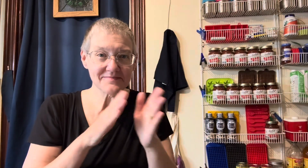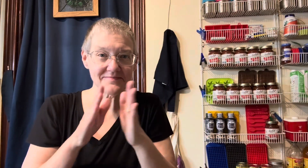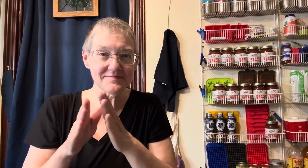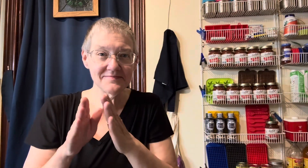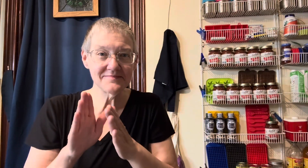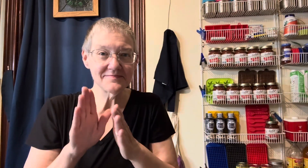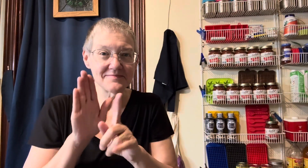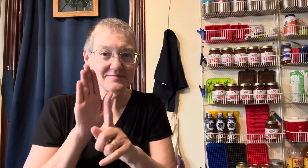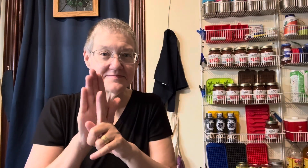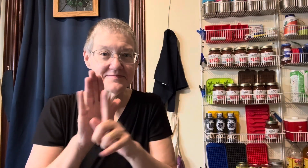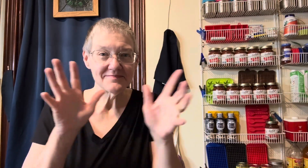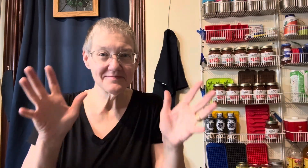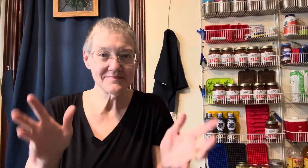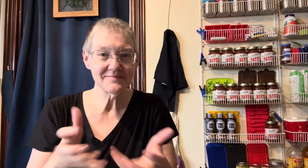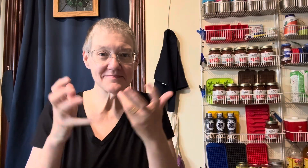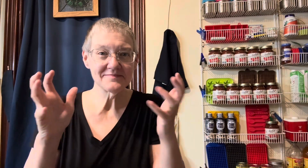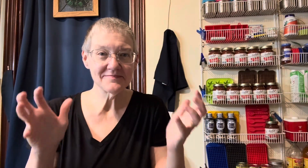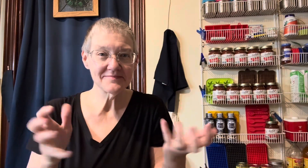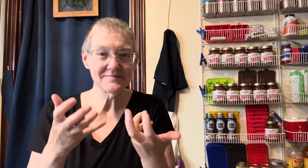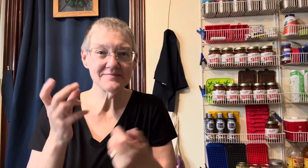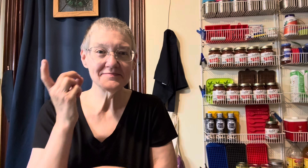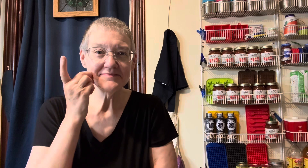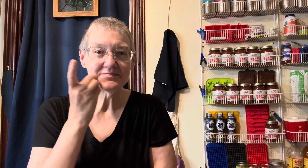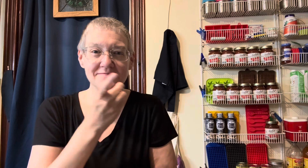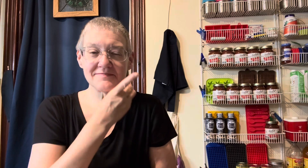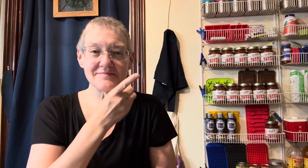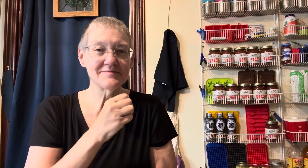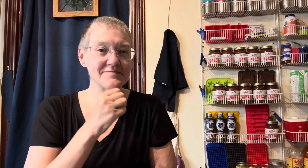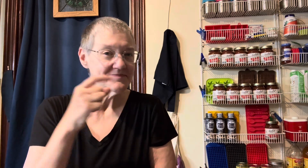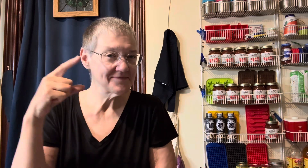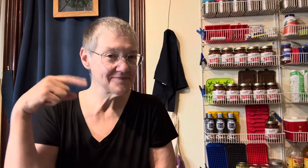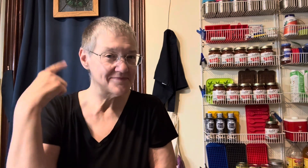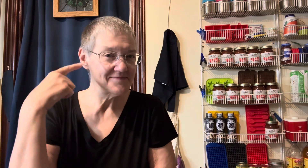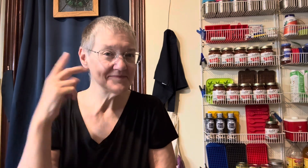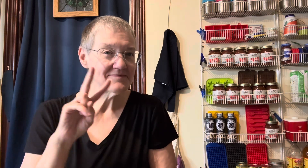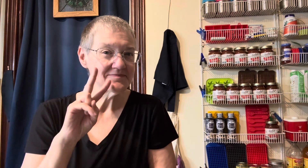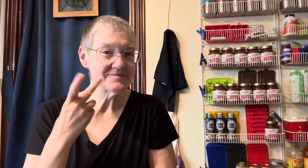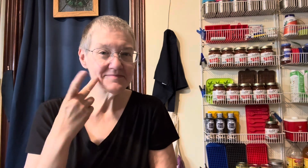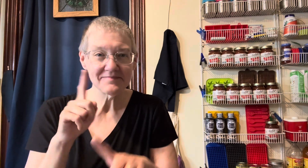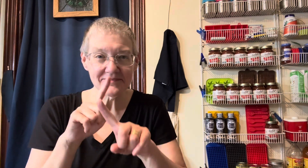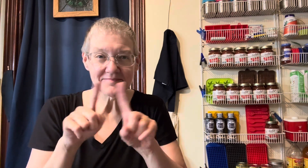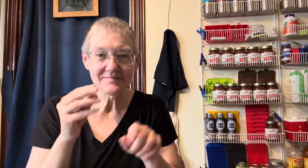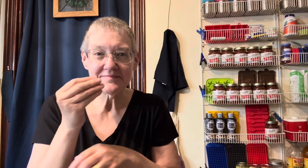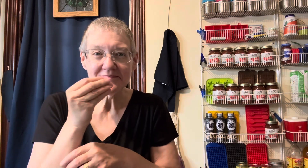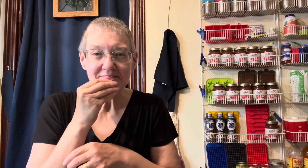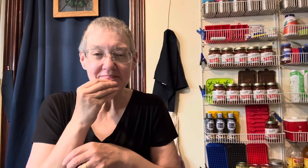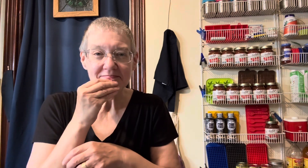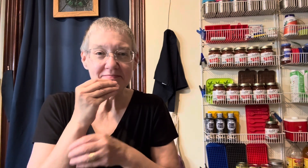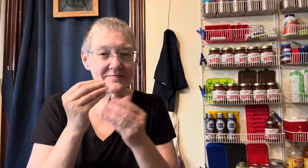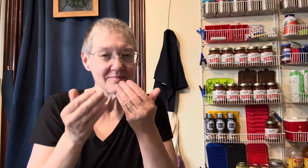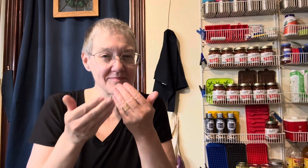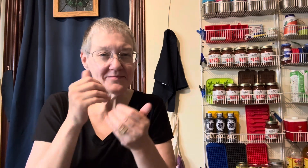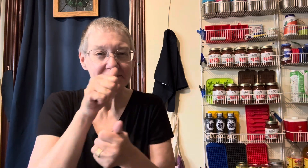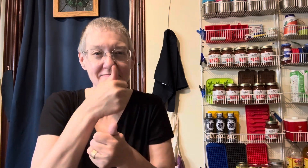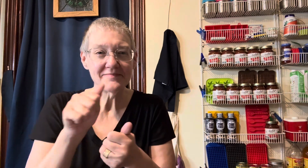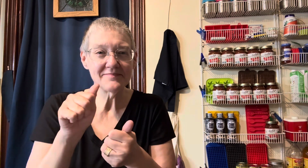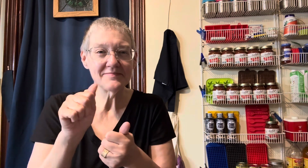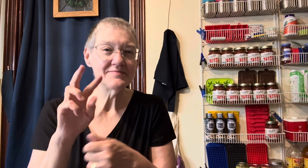It's time to prep his salads. Dale's not crazy about vegetables, but he'll eat almost any